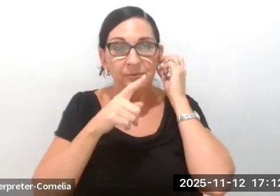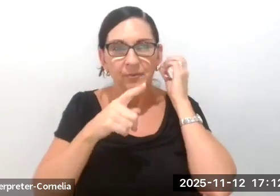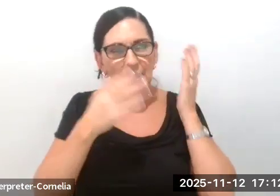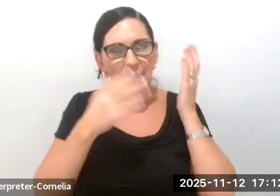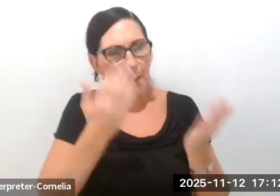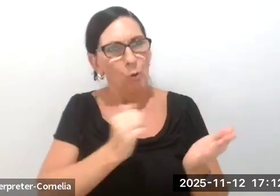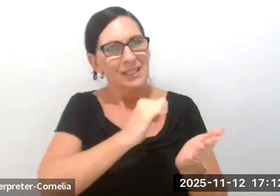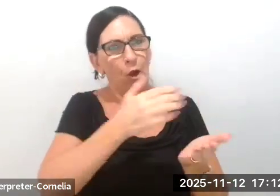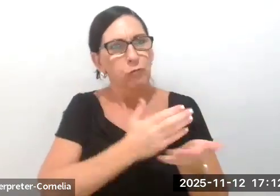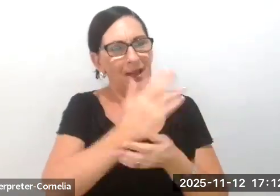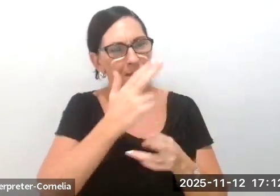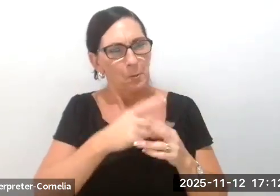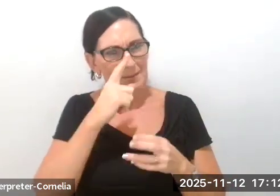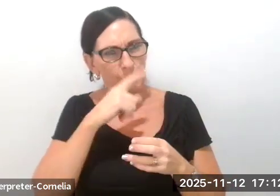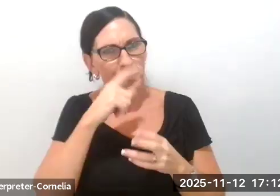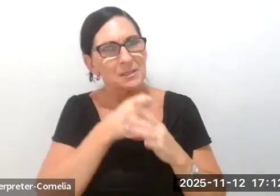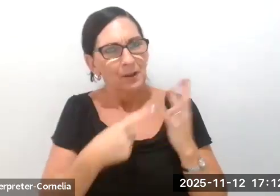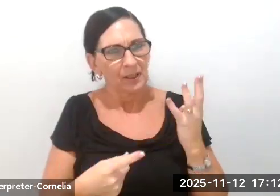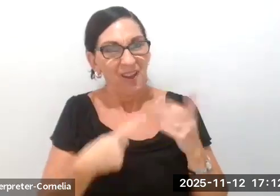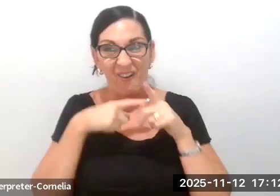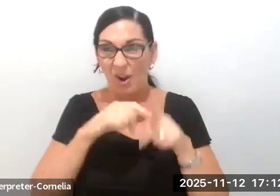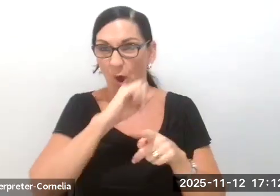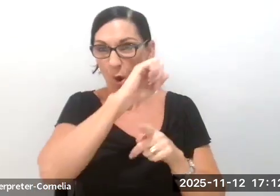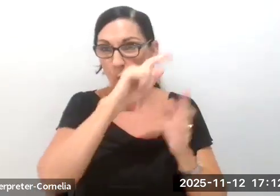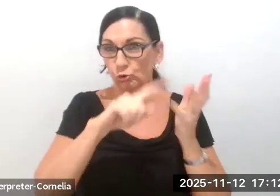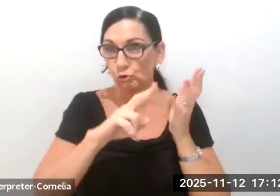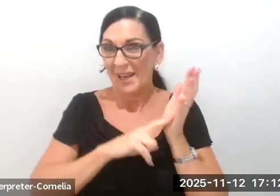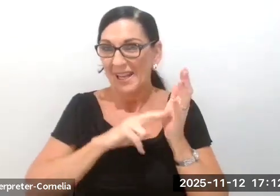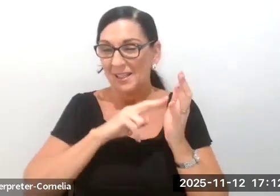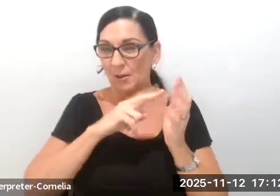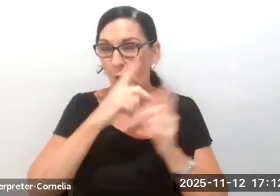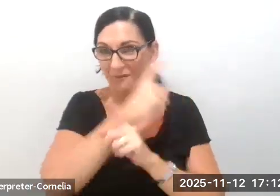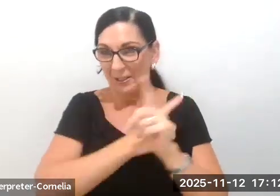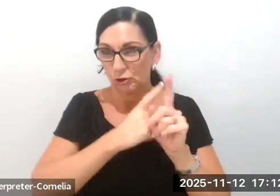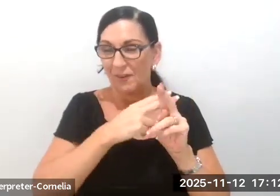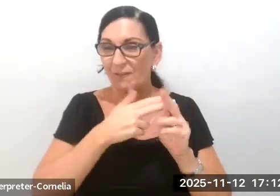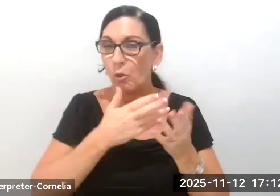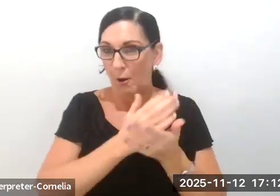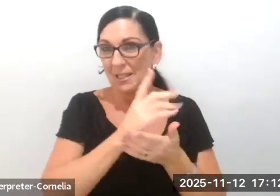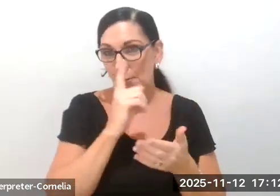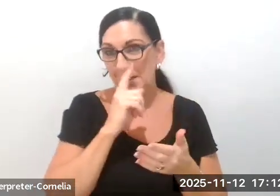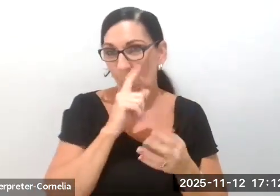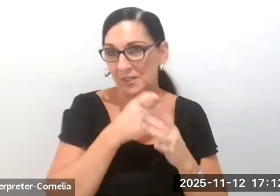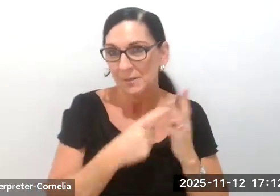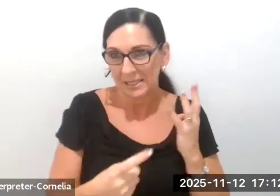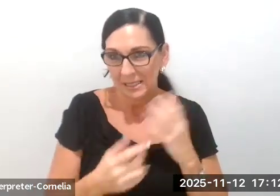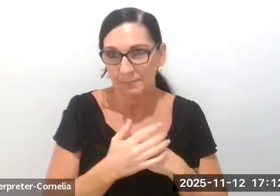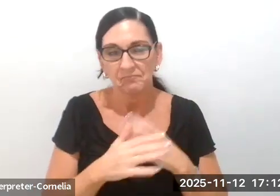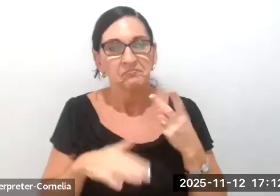disability. We're led and guided by the UN Convention on the Rights of People with Disability, focusing on